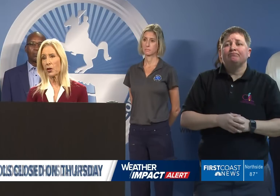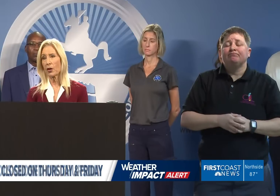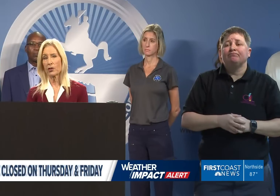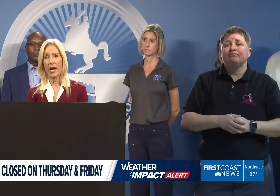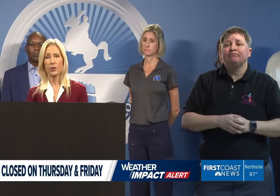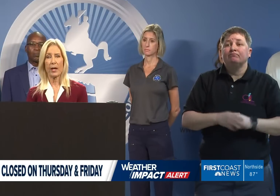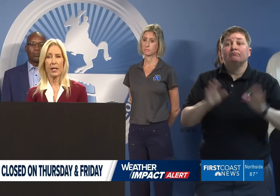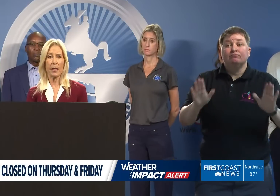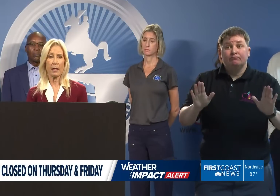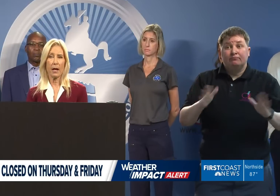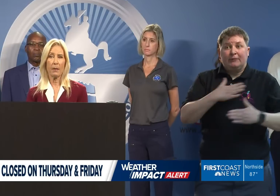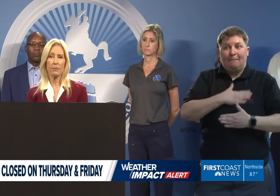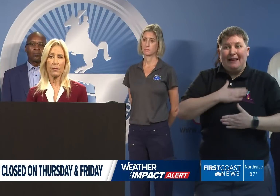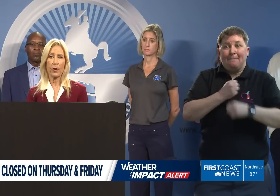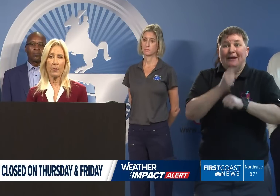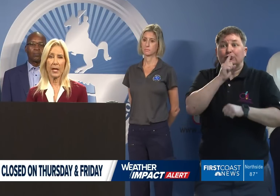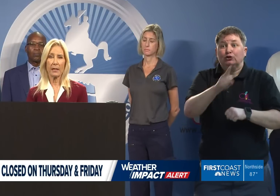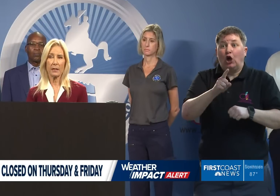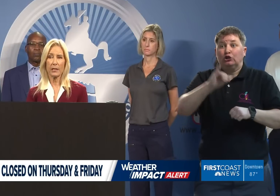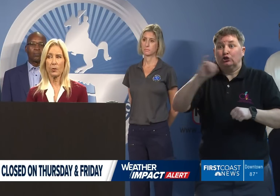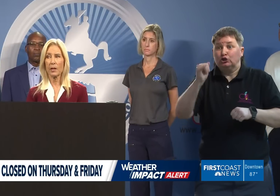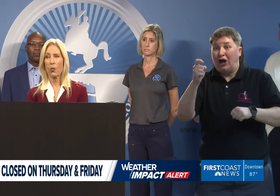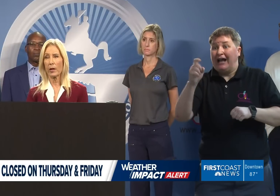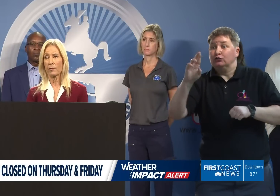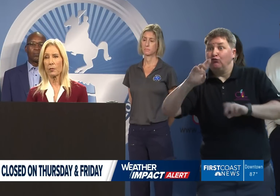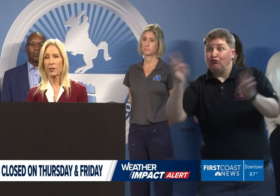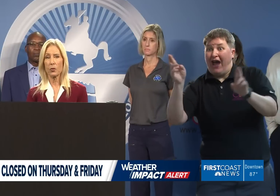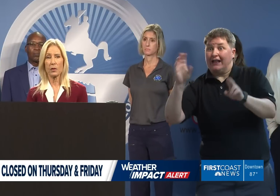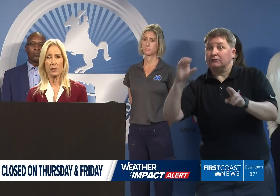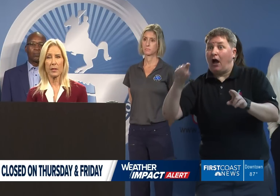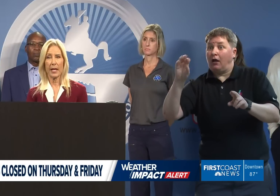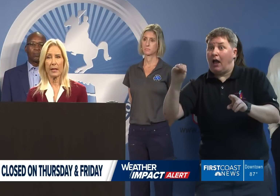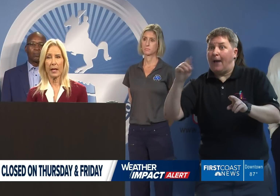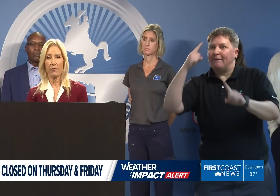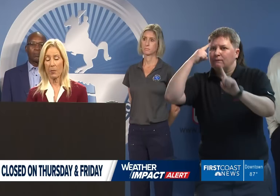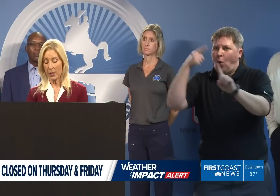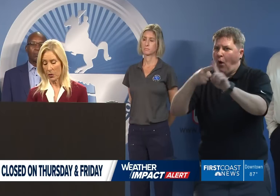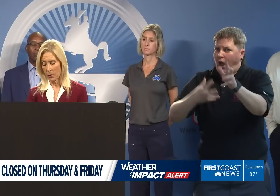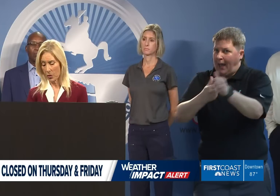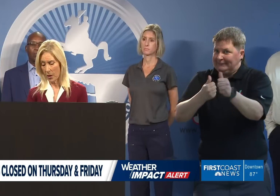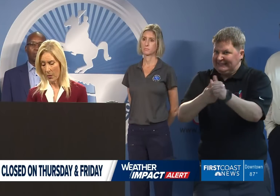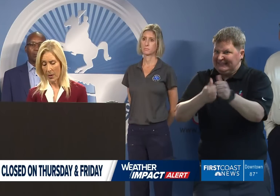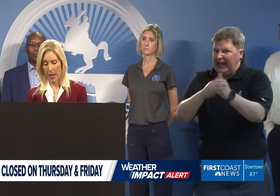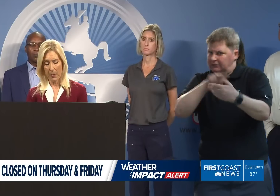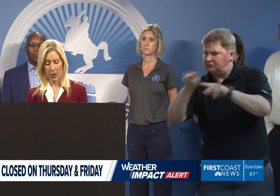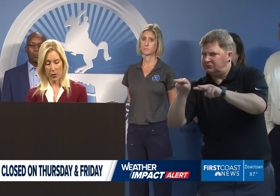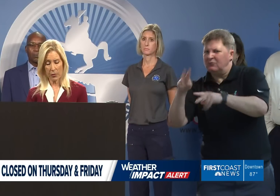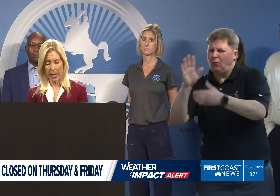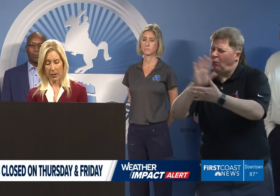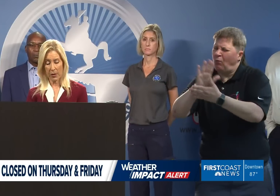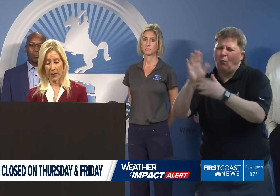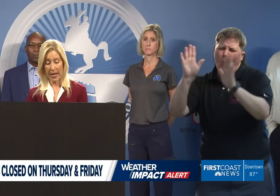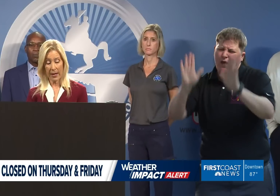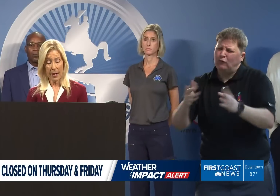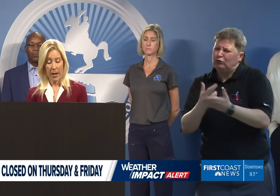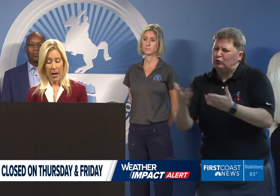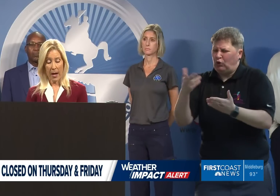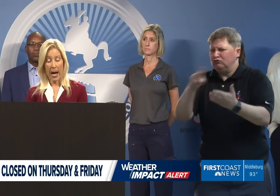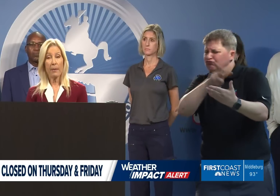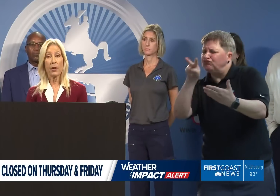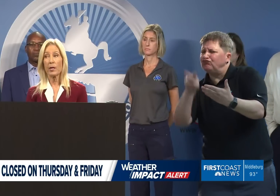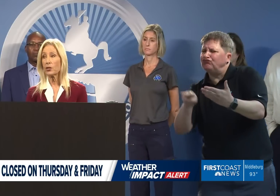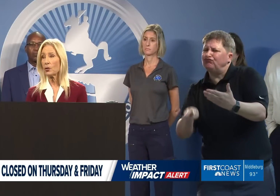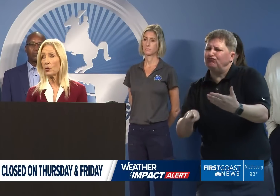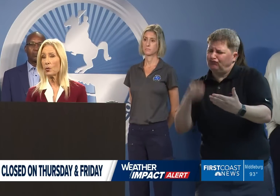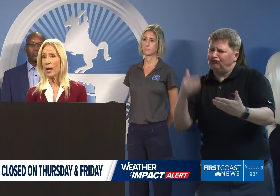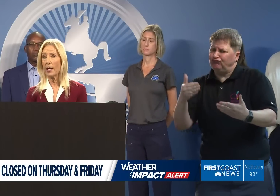Please make sure you go to jaxready.com for updates. That's really a wonderful resource, and everybody should go and make sure you're taking a look at that.